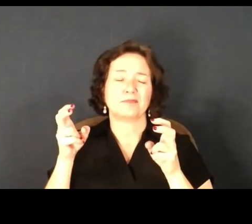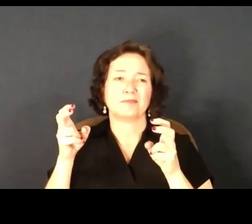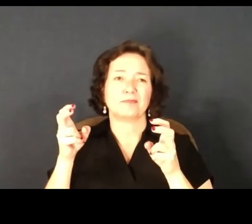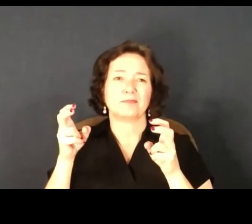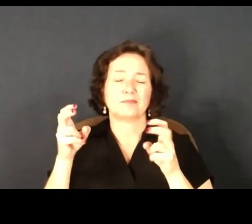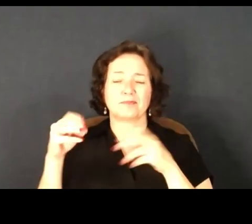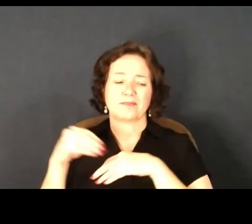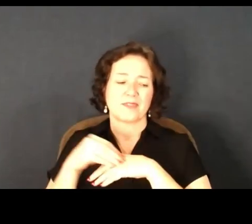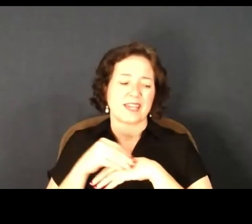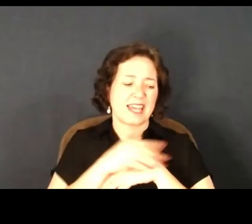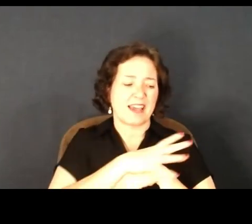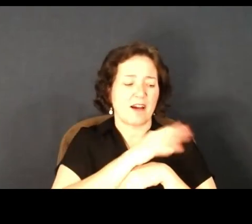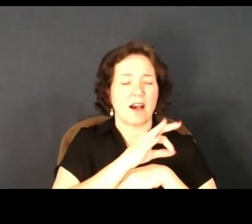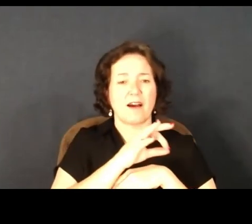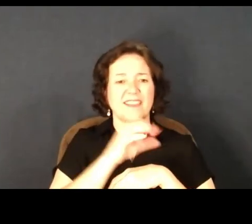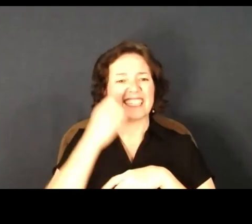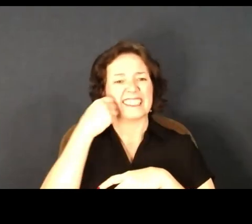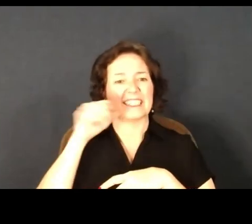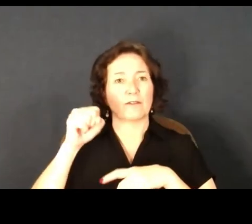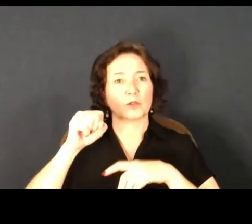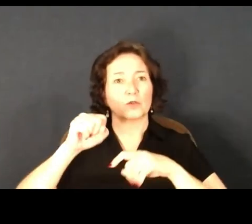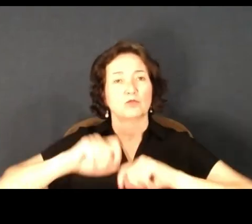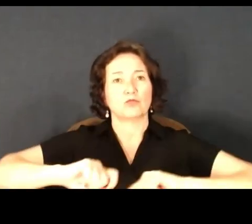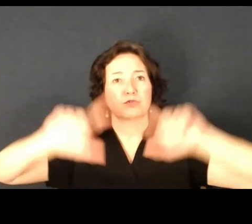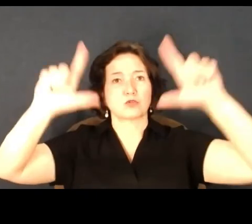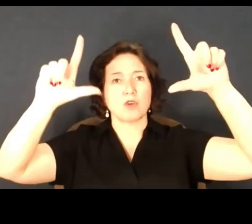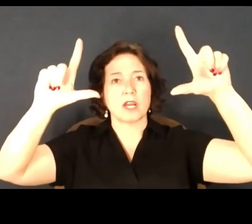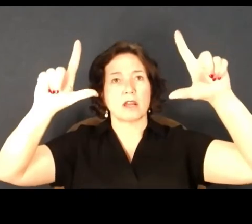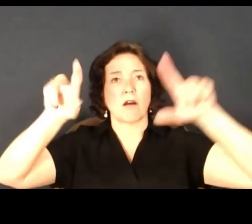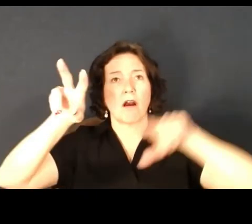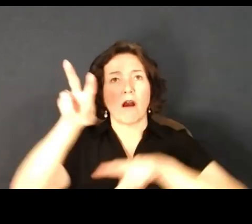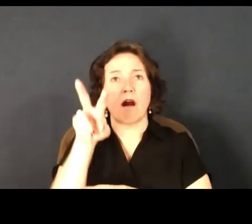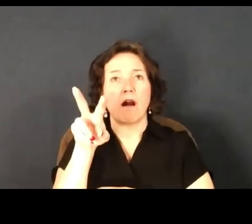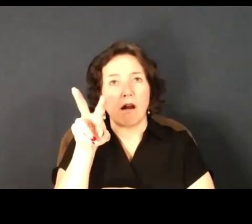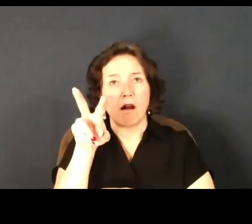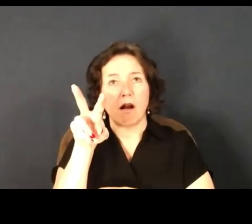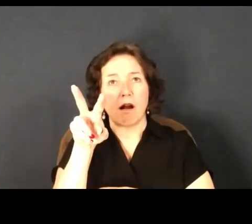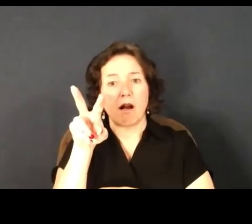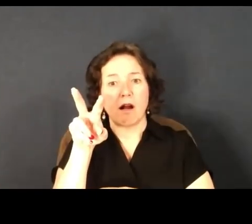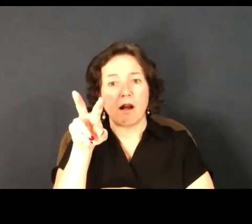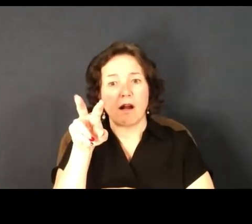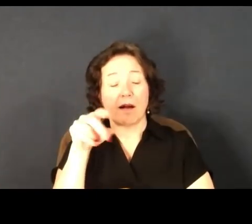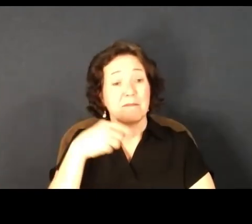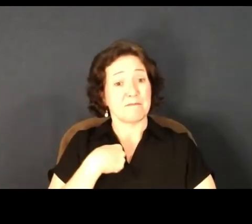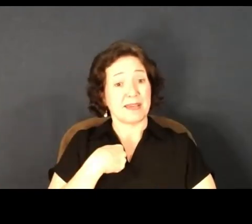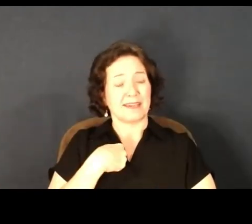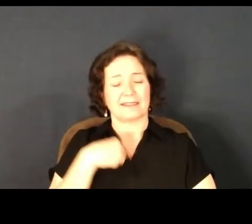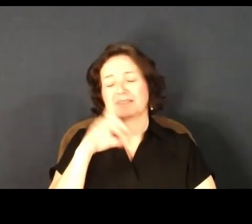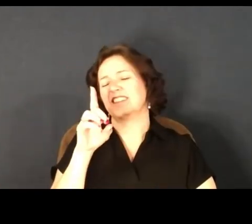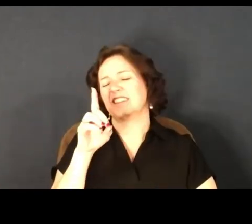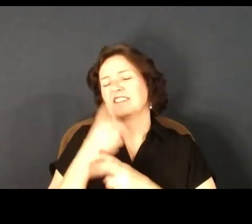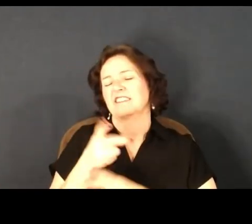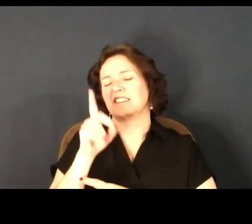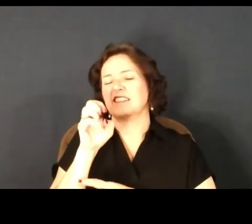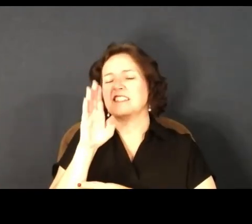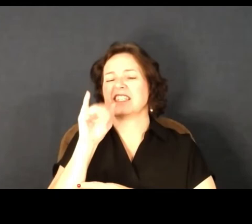the silver screen. And I was Debbie Reynolds.